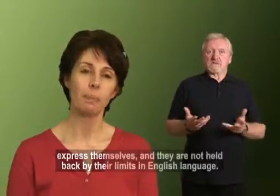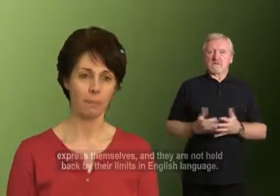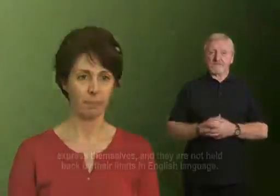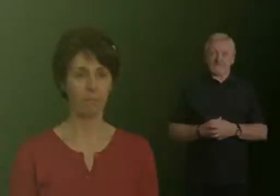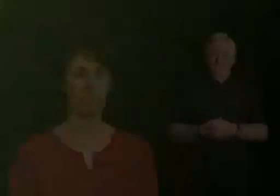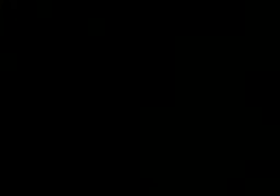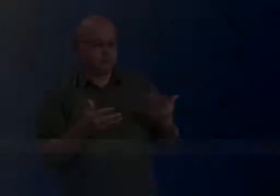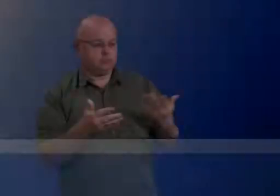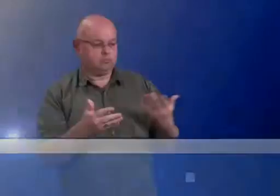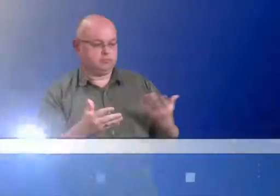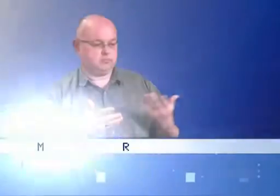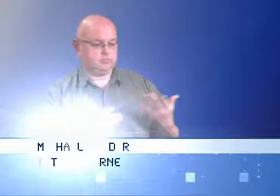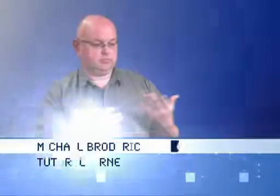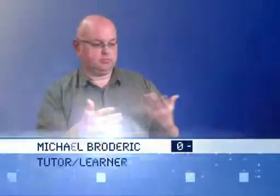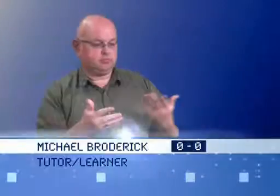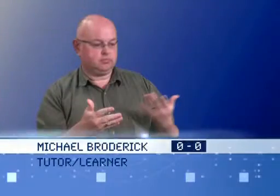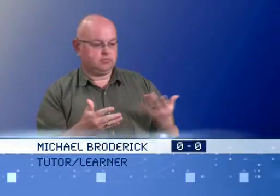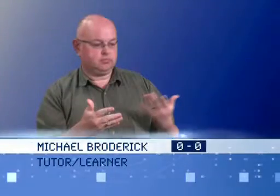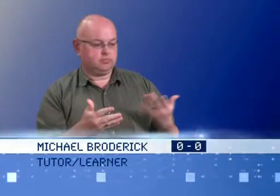language.